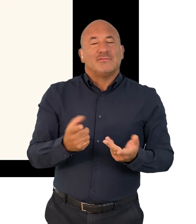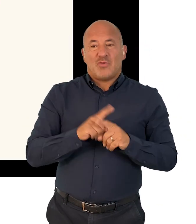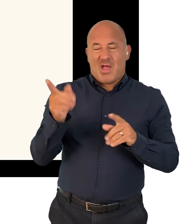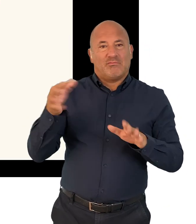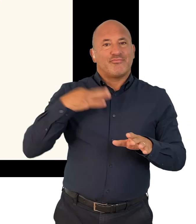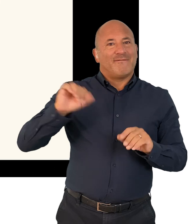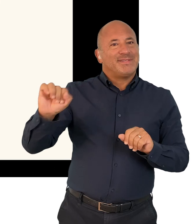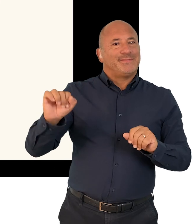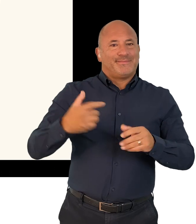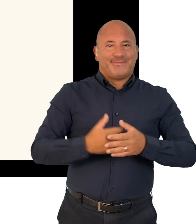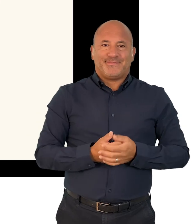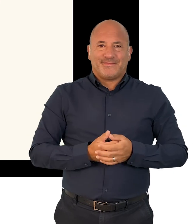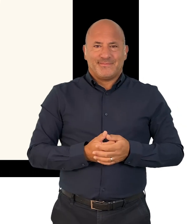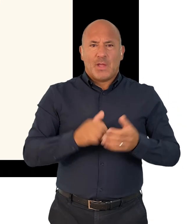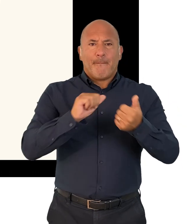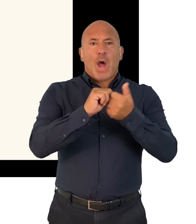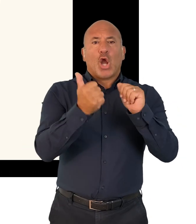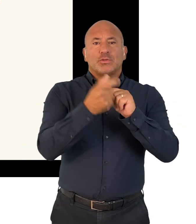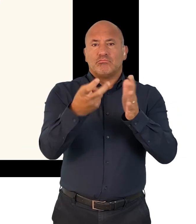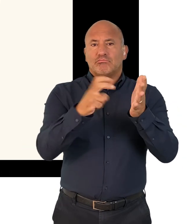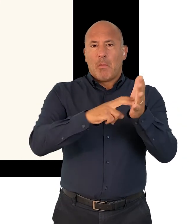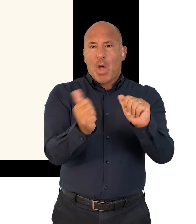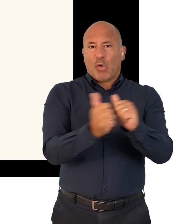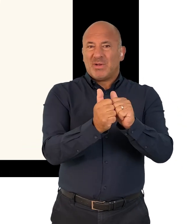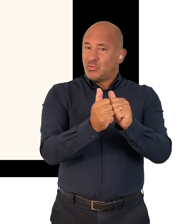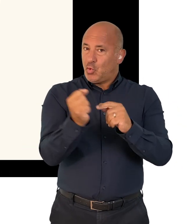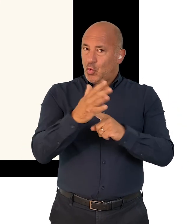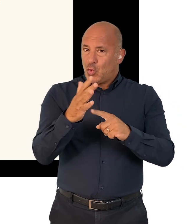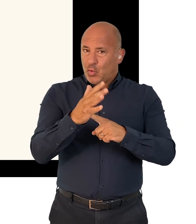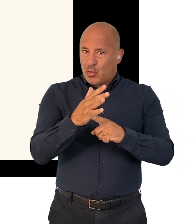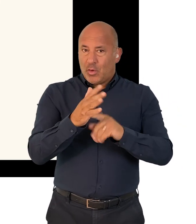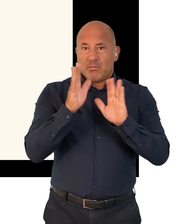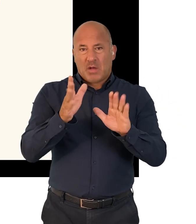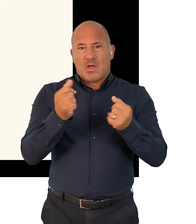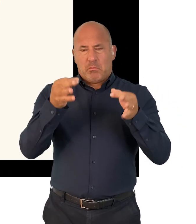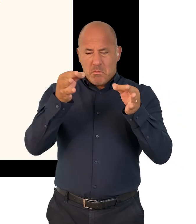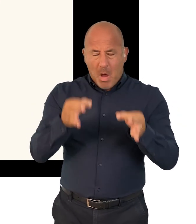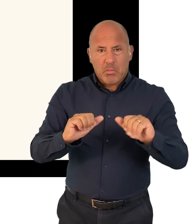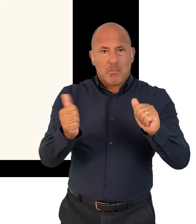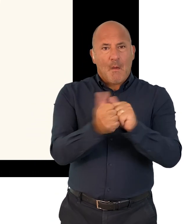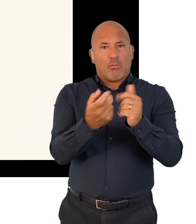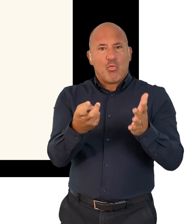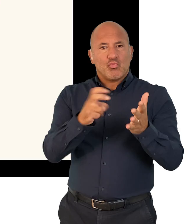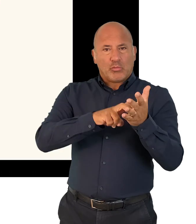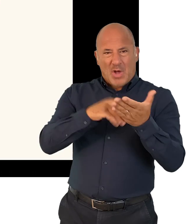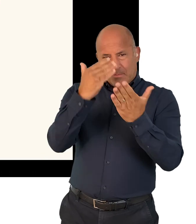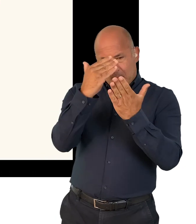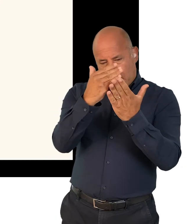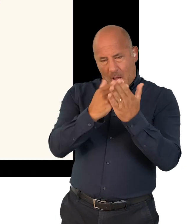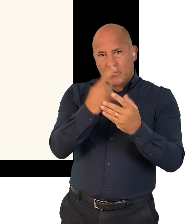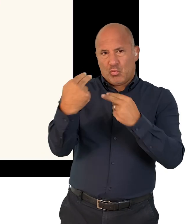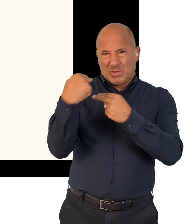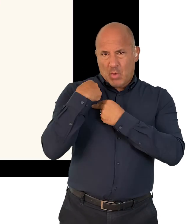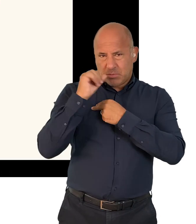eligible. Partnership agreements are also important. Partnerships must be governed by a formal agreement setting out what each partner